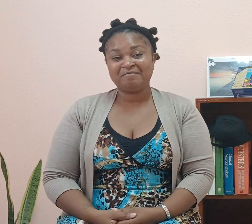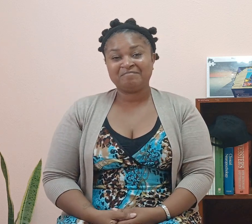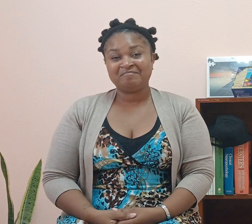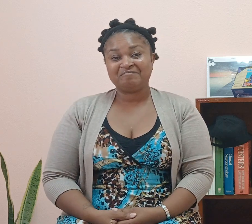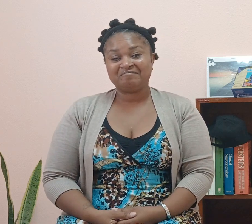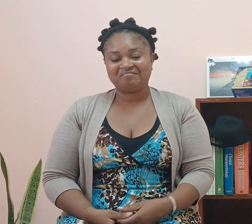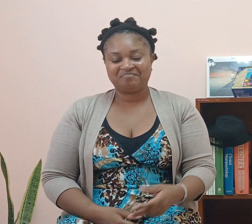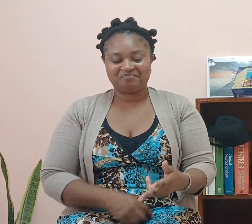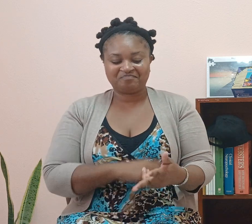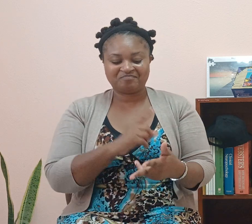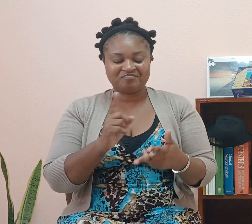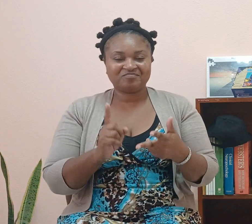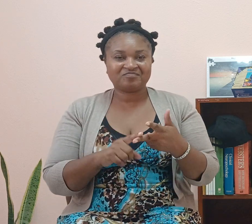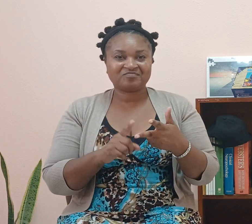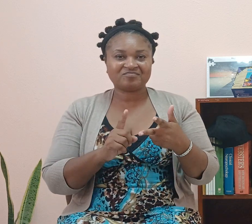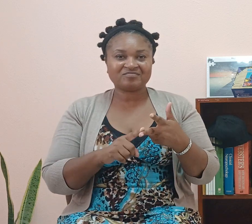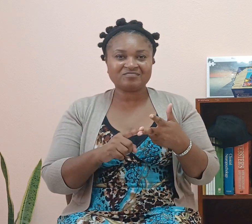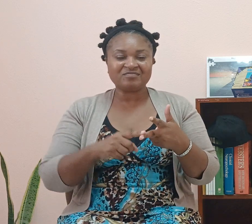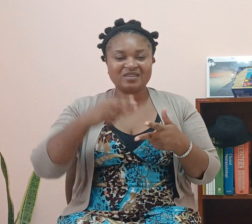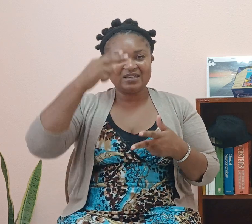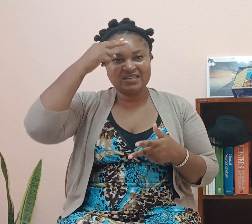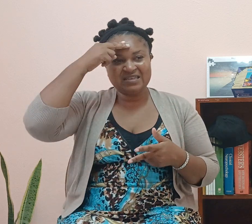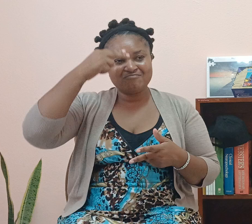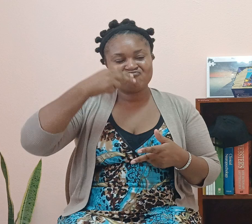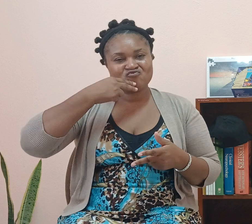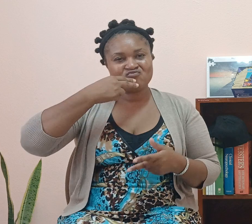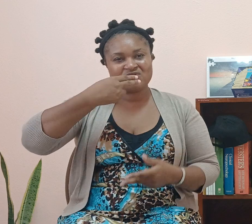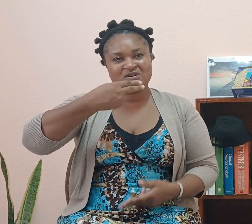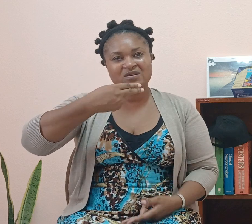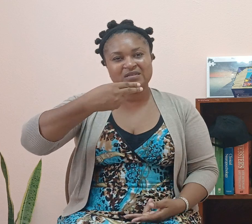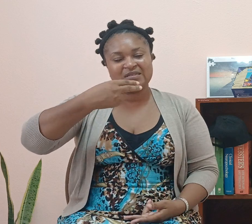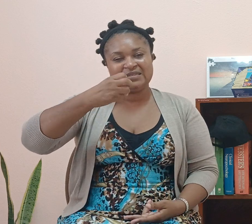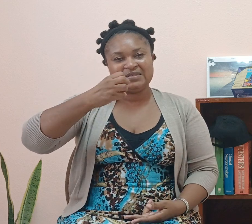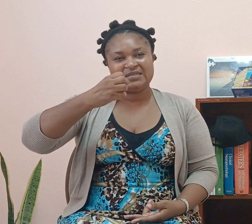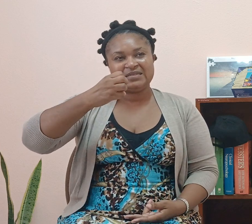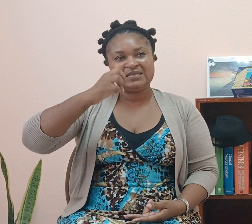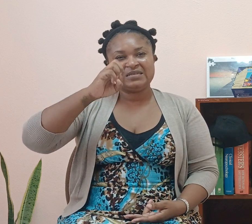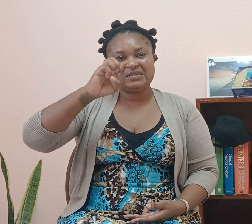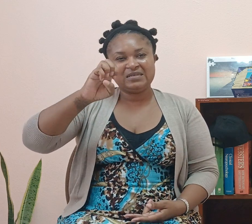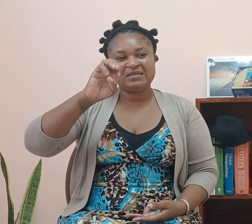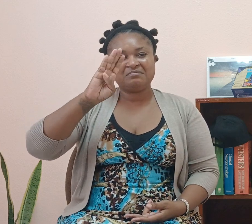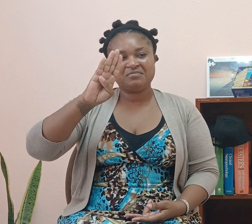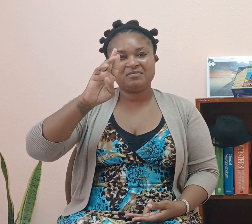Hebrews 13, verse 5, Common English Bible.